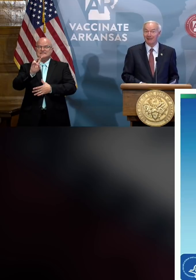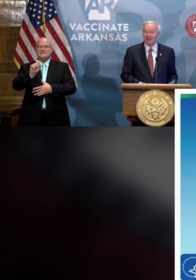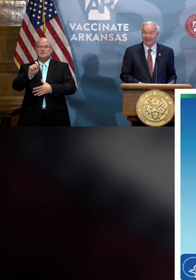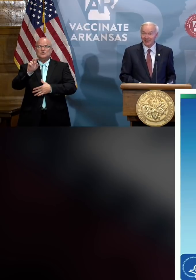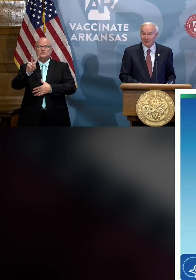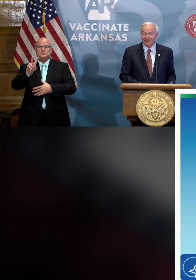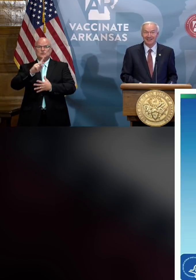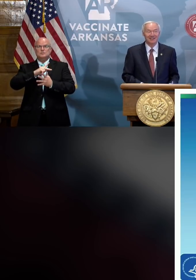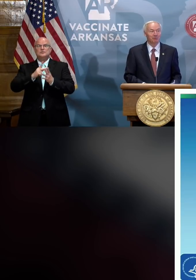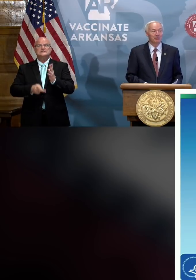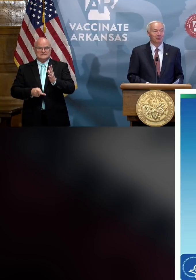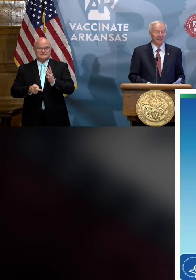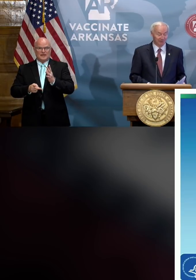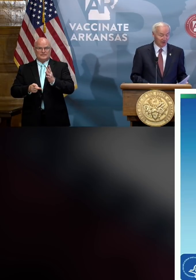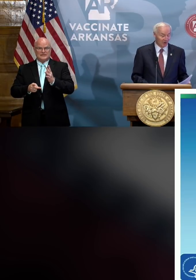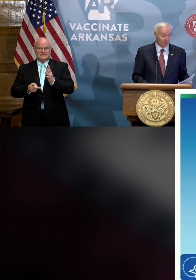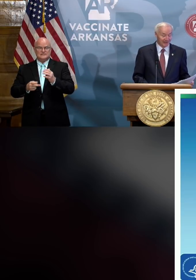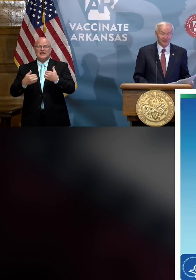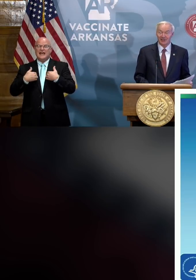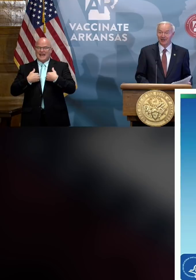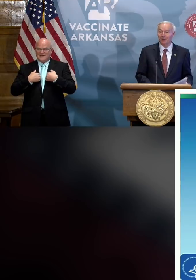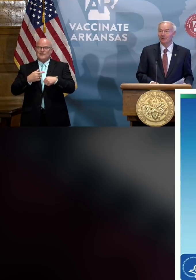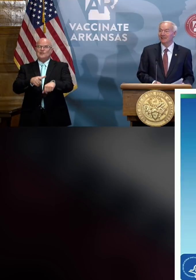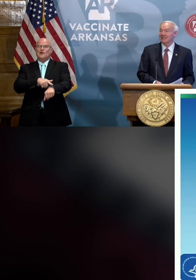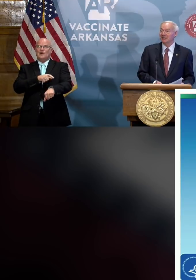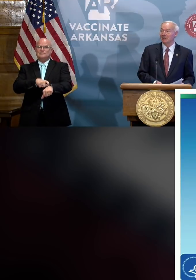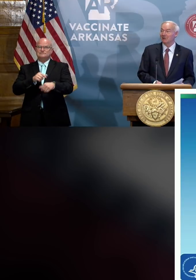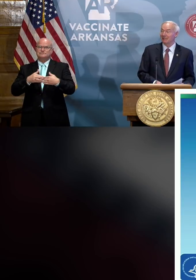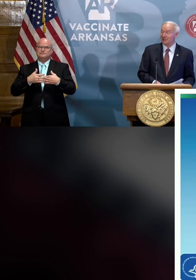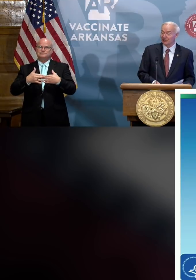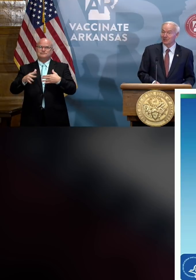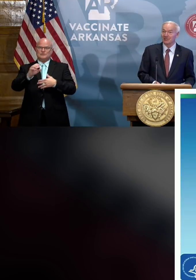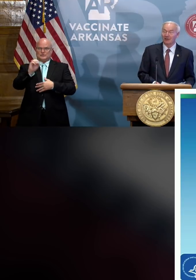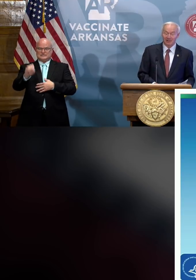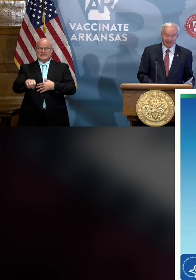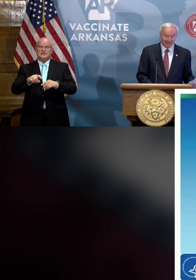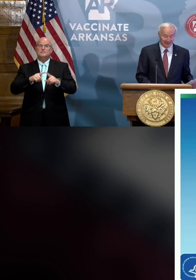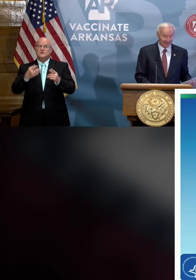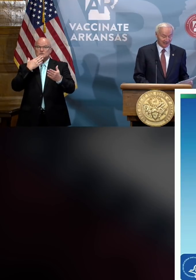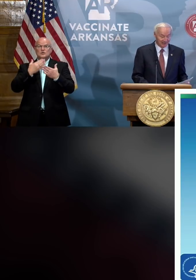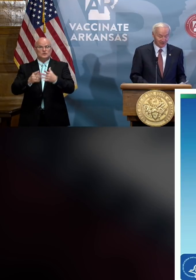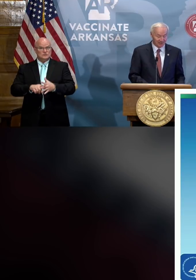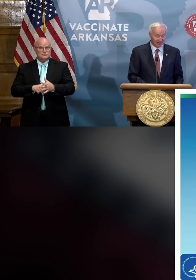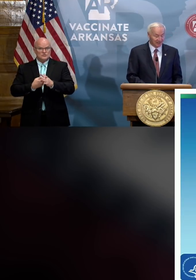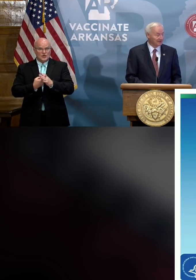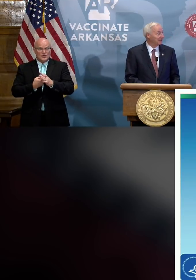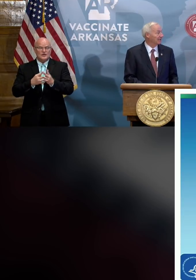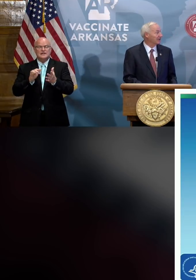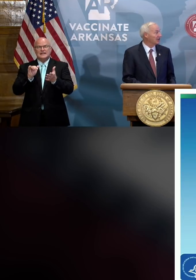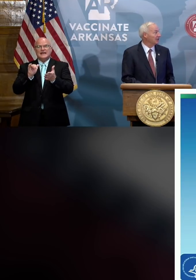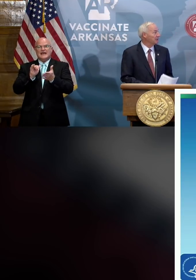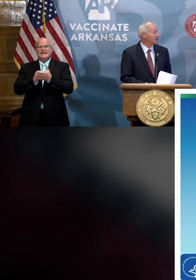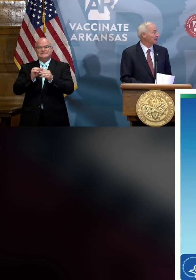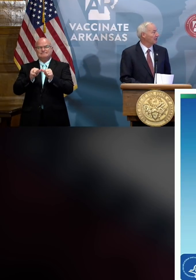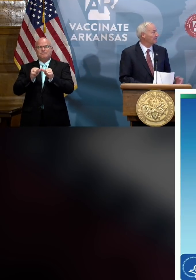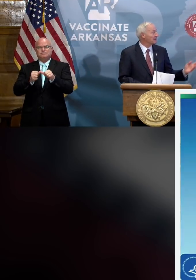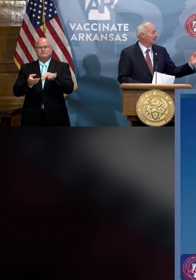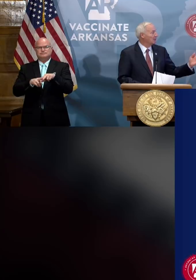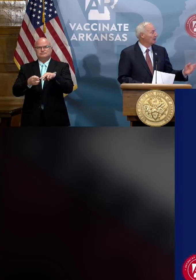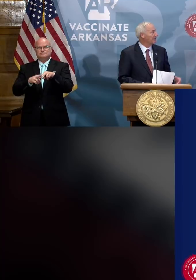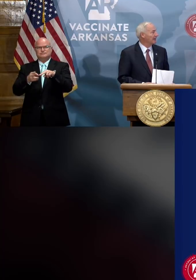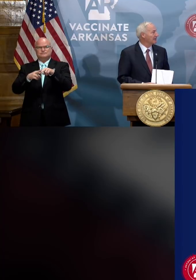of the population, which we have a long ways to go, but it's a good start, and that is continuing to